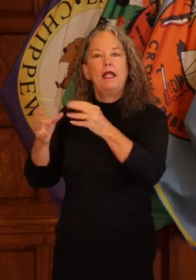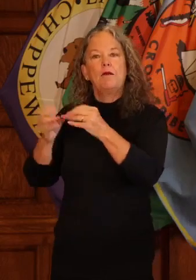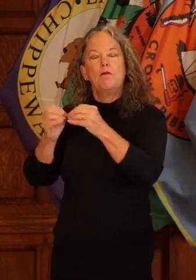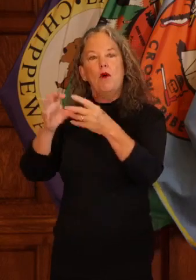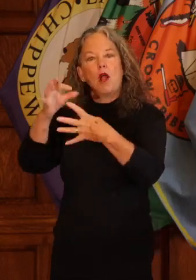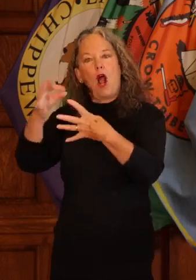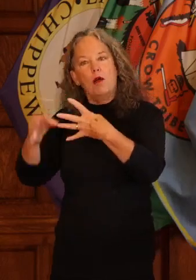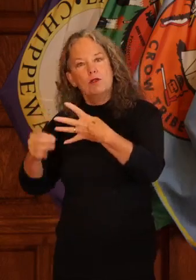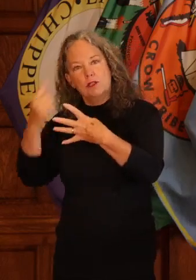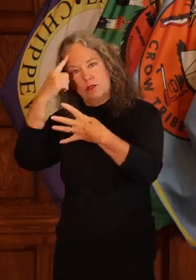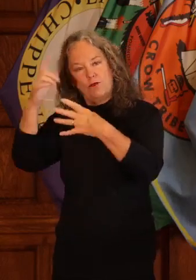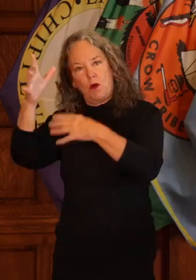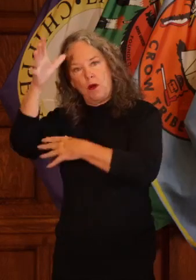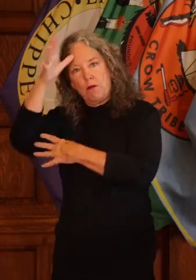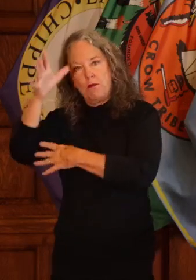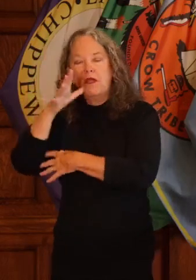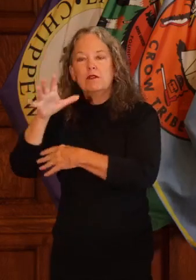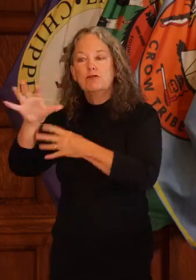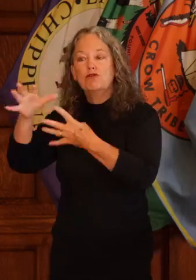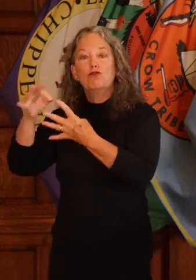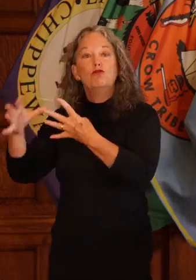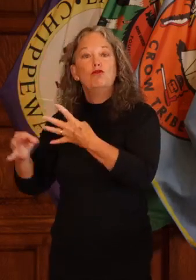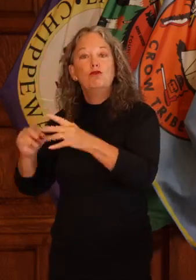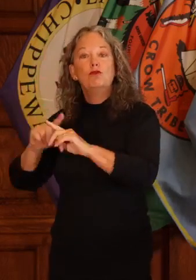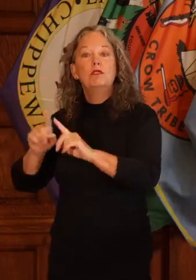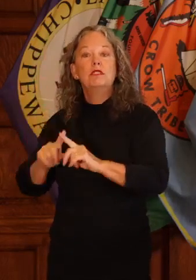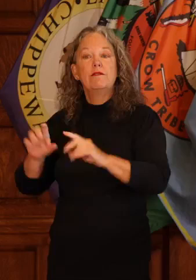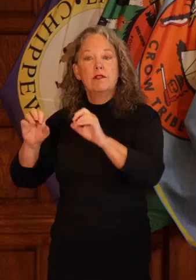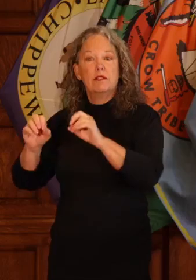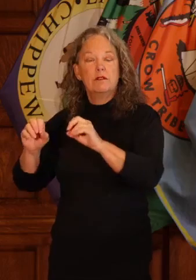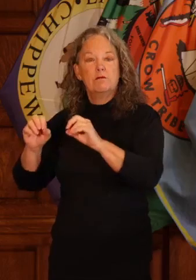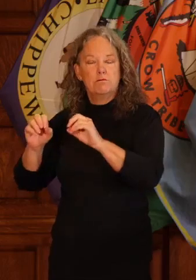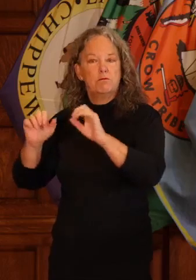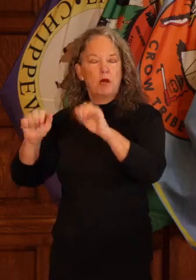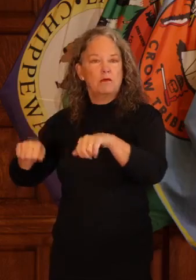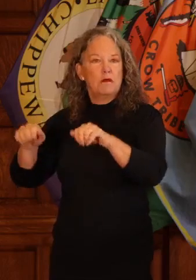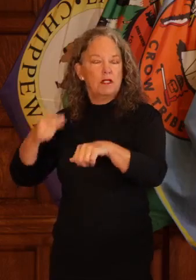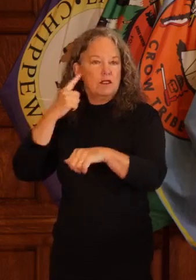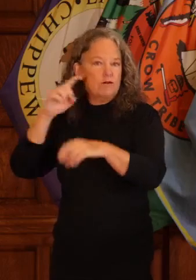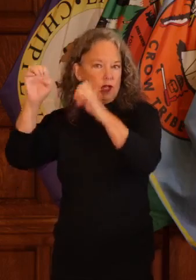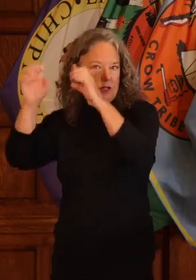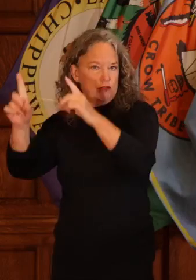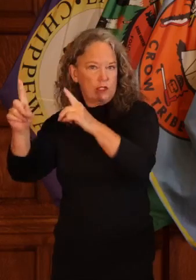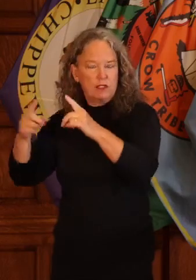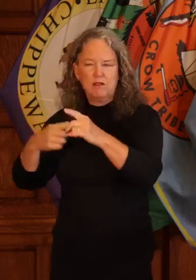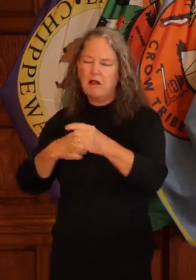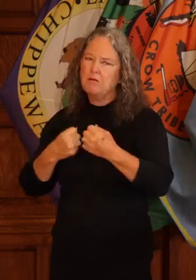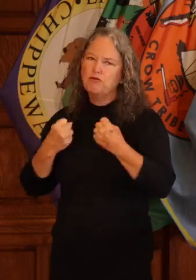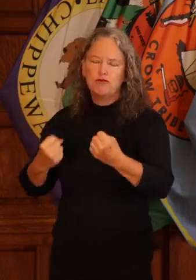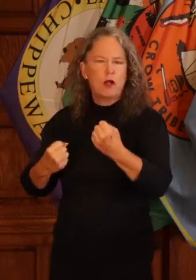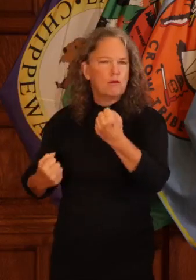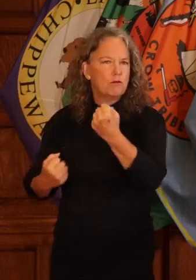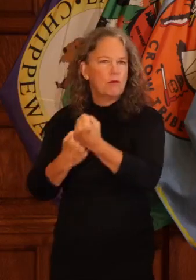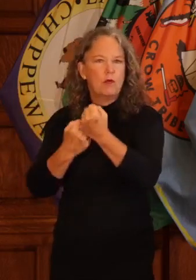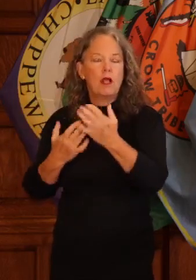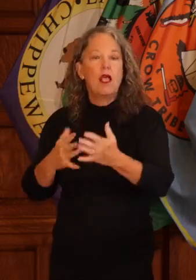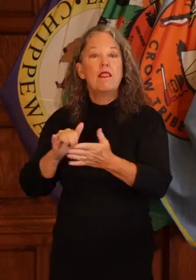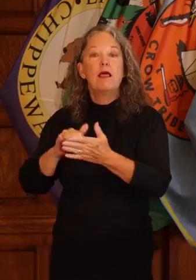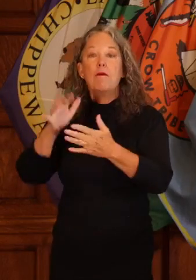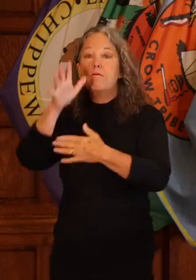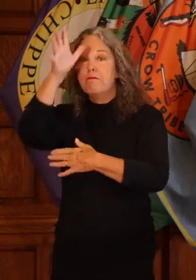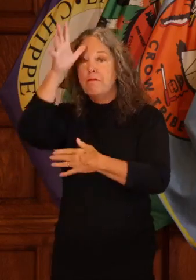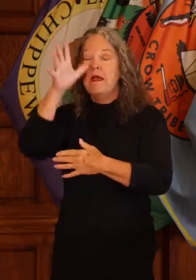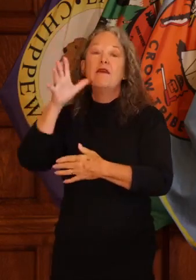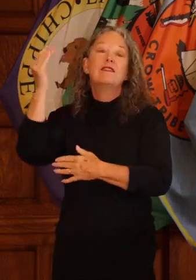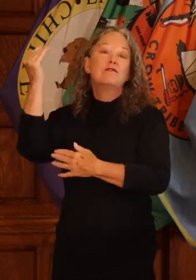for parents to choose different options for education. I've been a strong proponent that parents know what's best